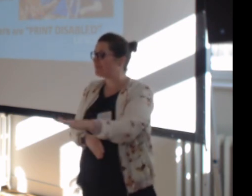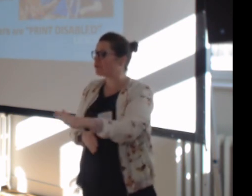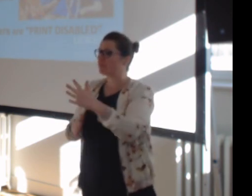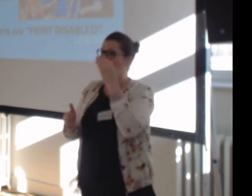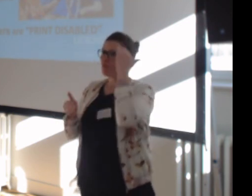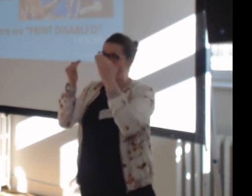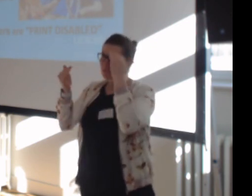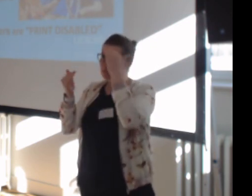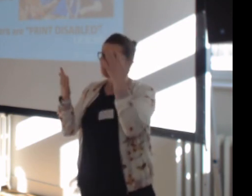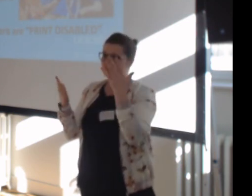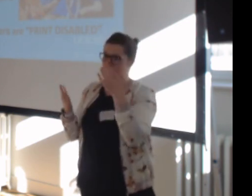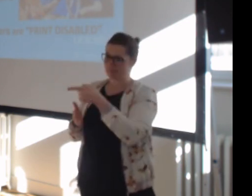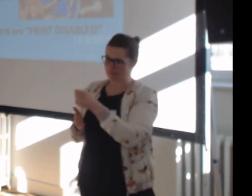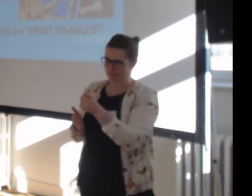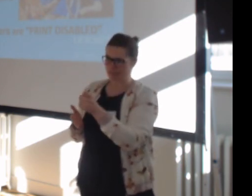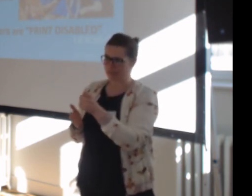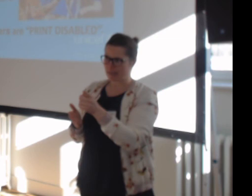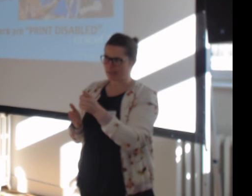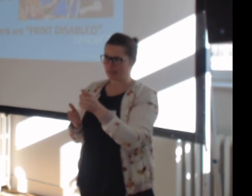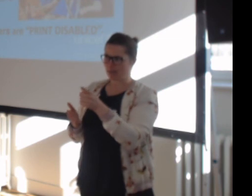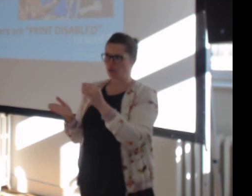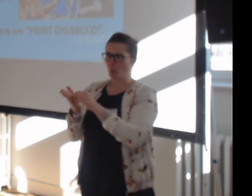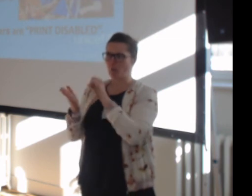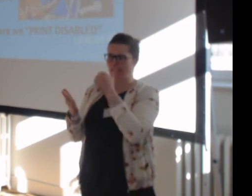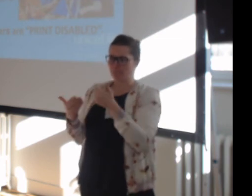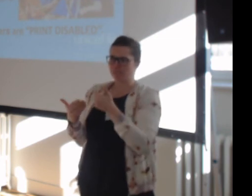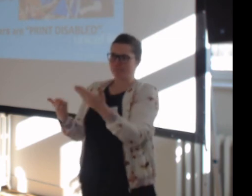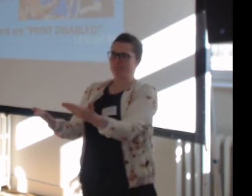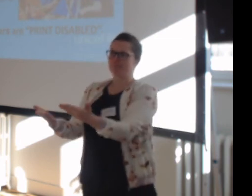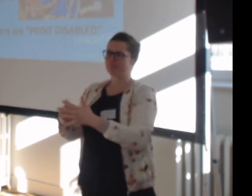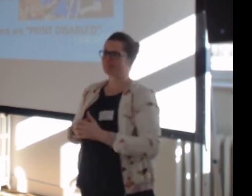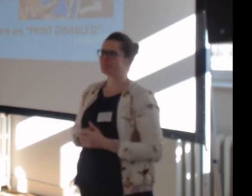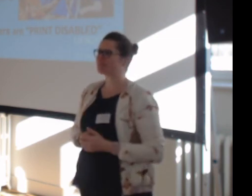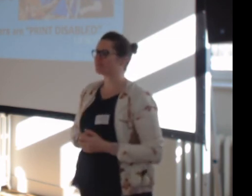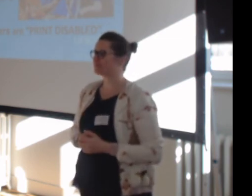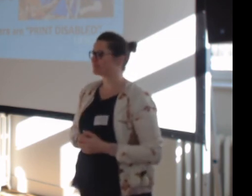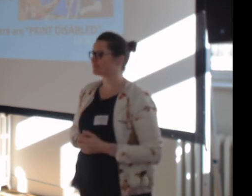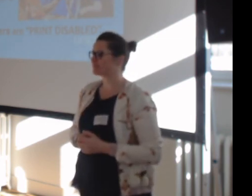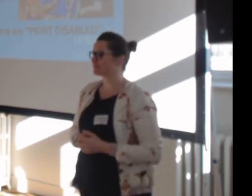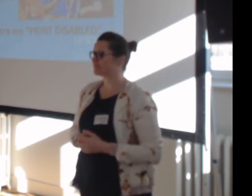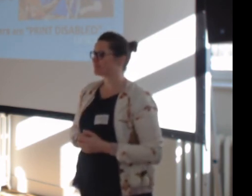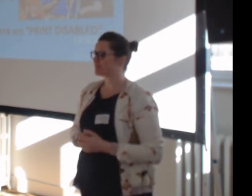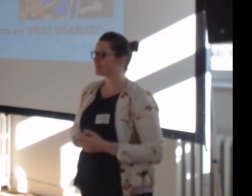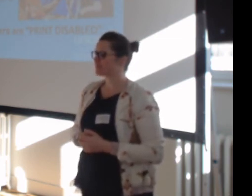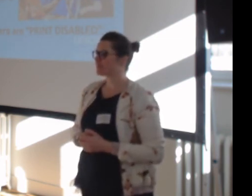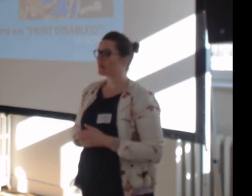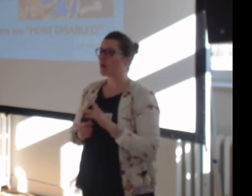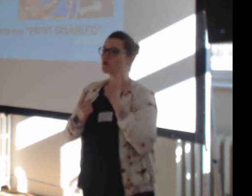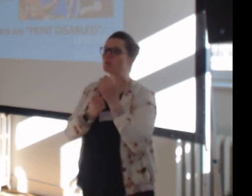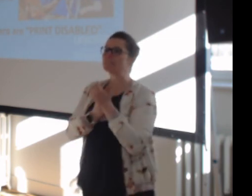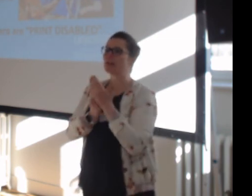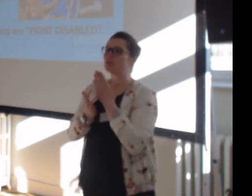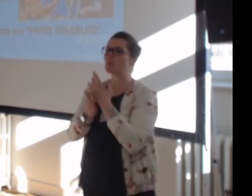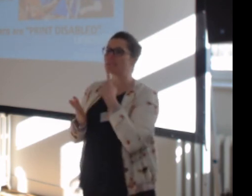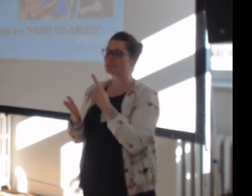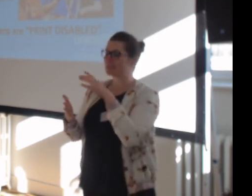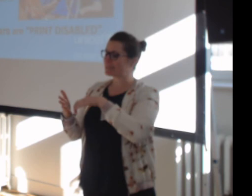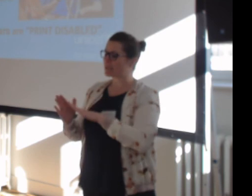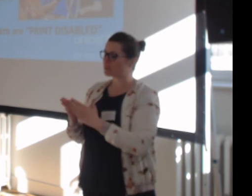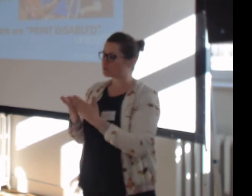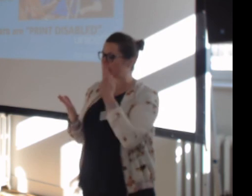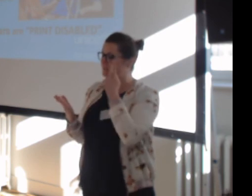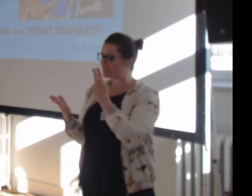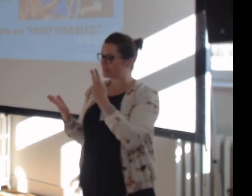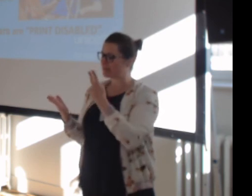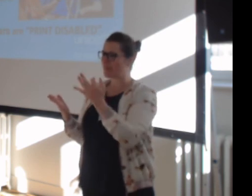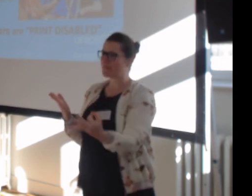and adults who have not had such provisions made available for them. According to UNICEF, they see textbooks as